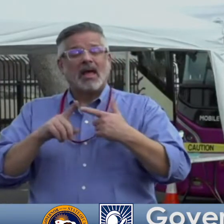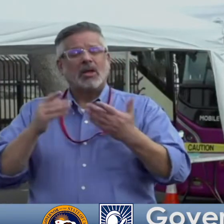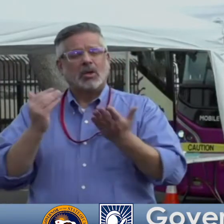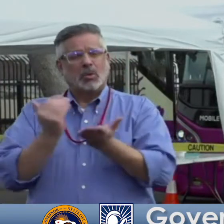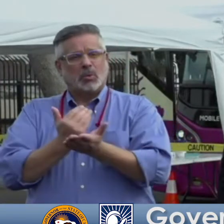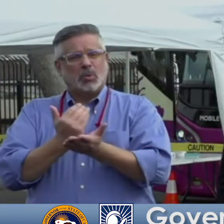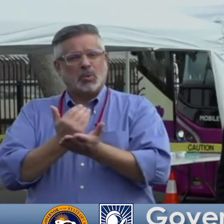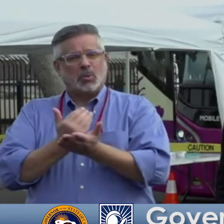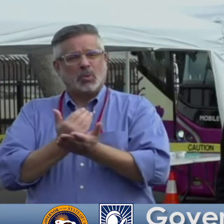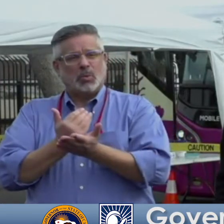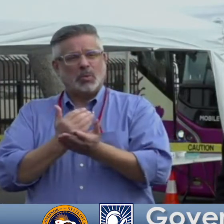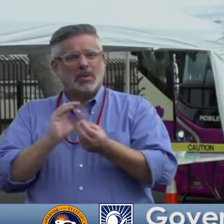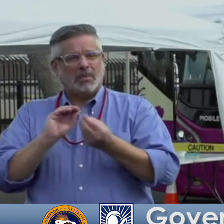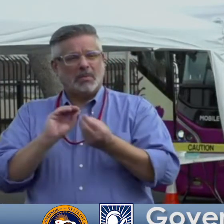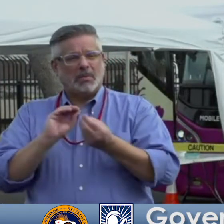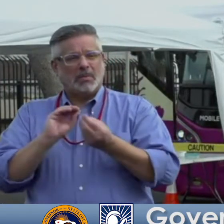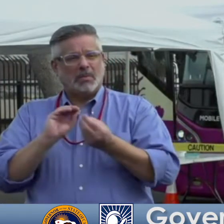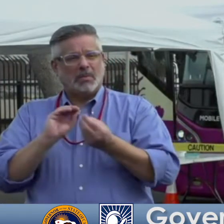normal.